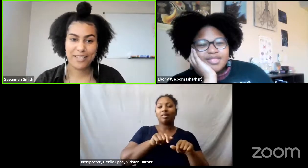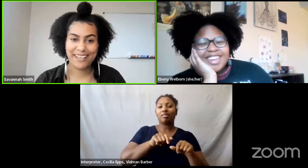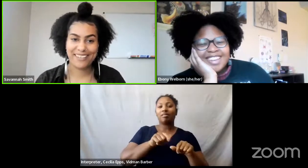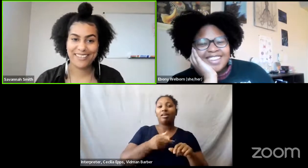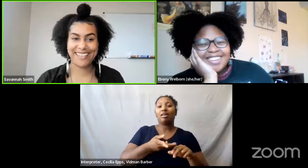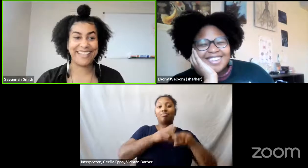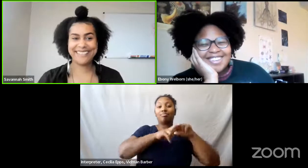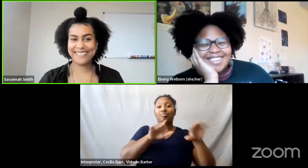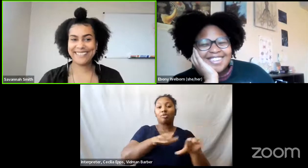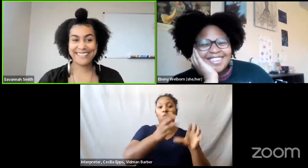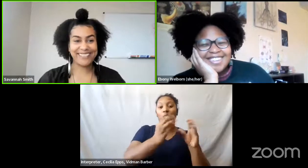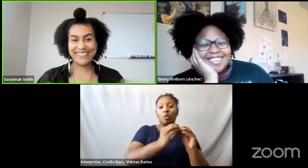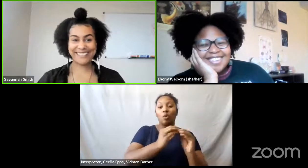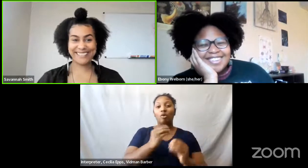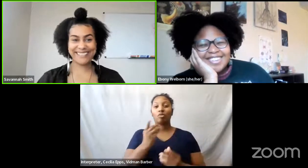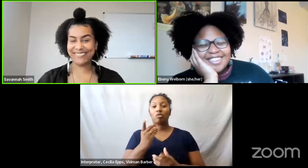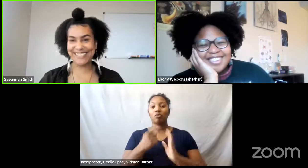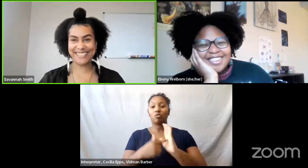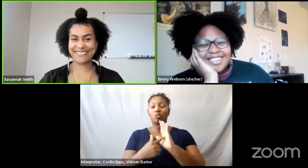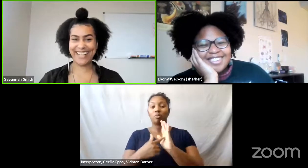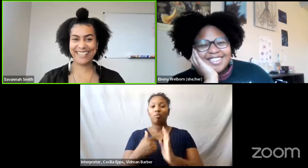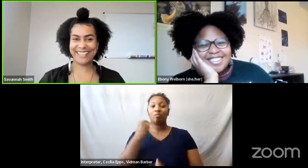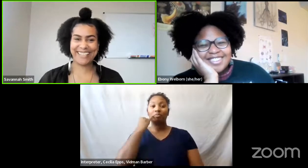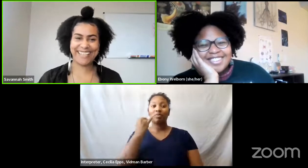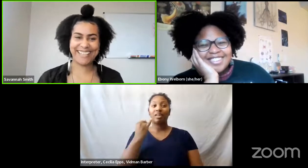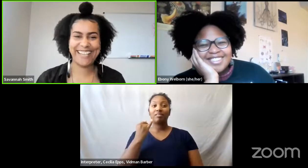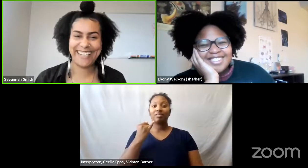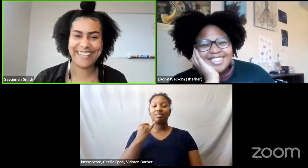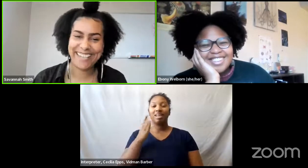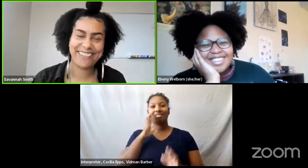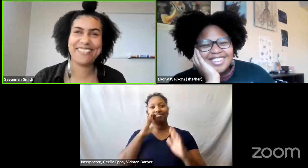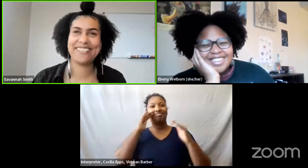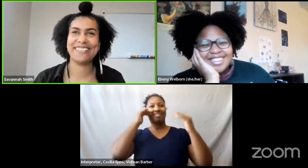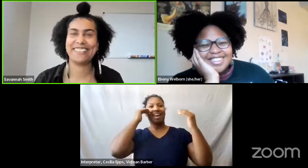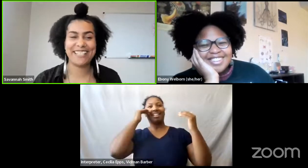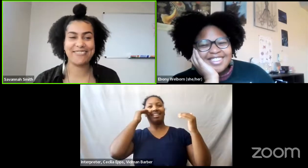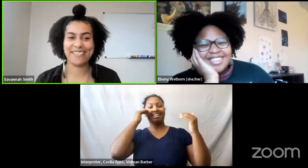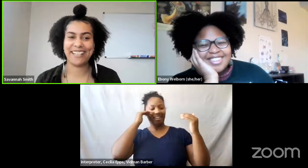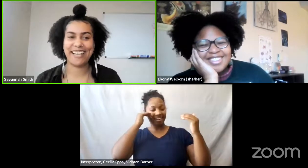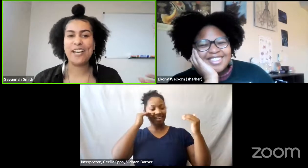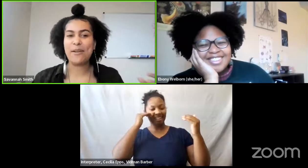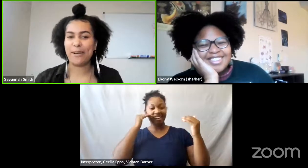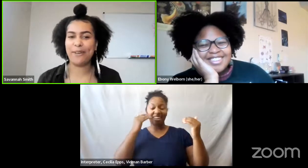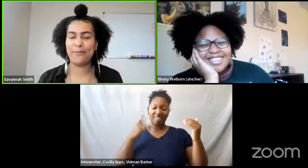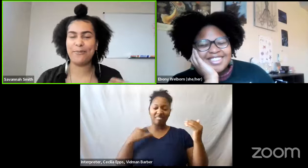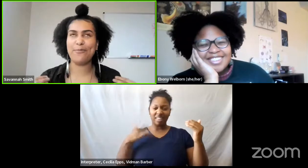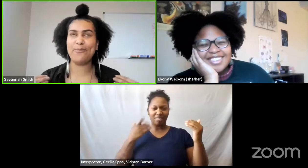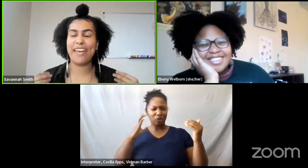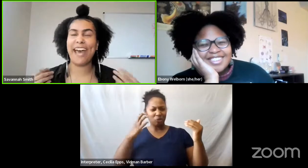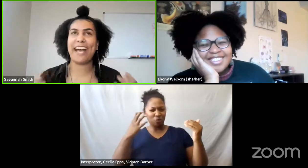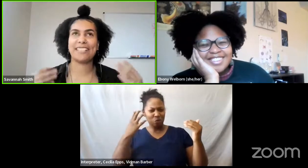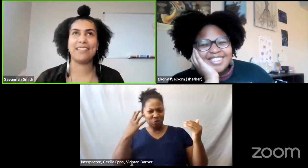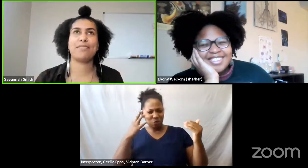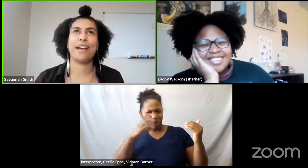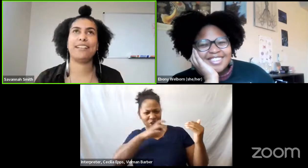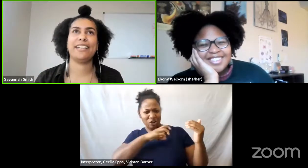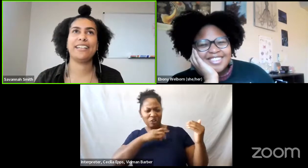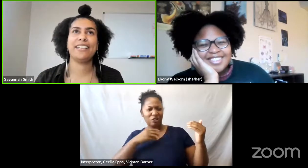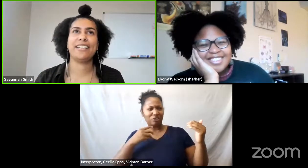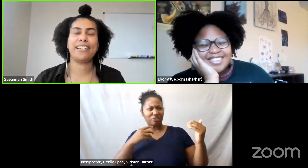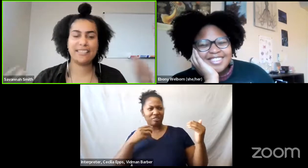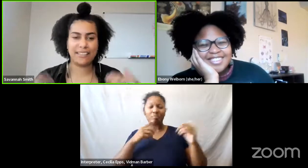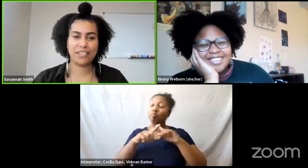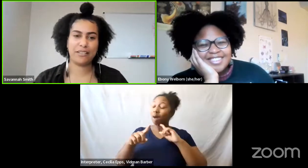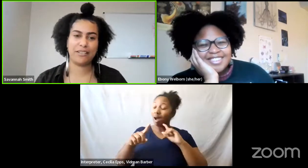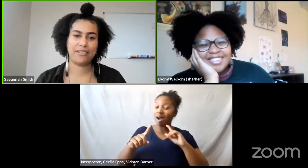when I'm upset, I'll just let me just smile. And it feels a little crazy for a second, but the act of